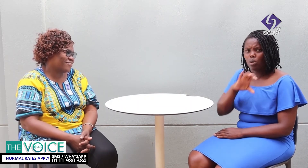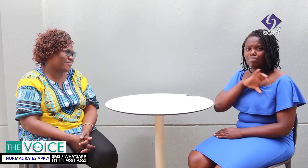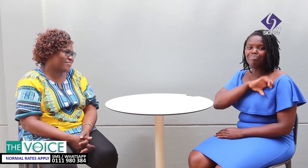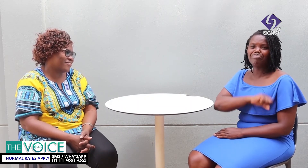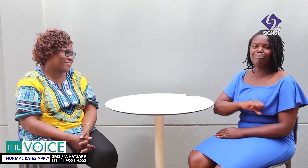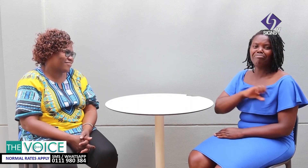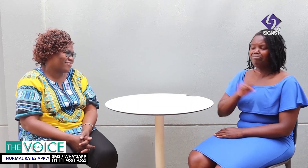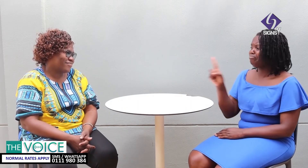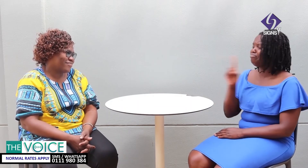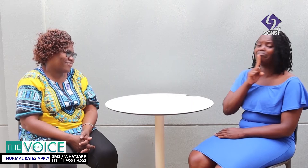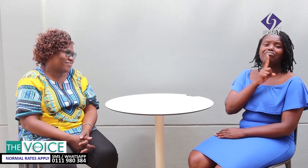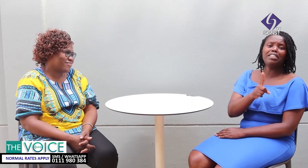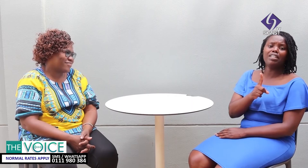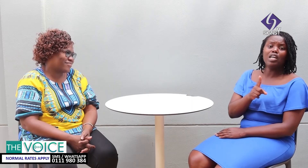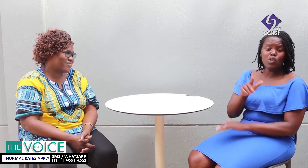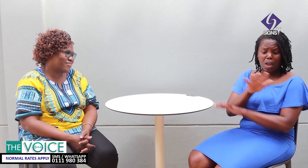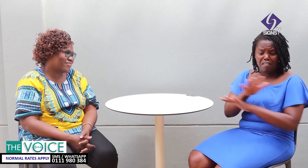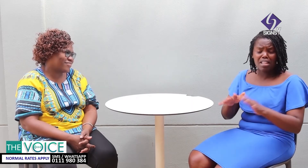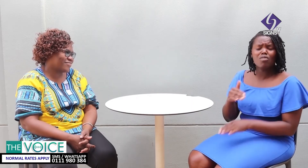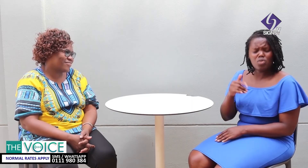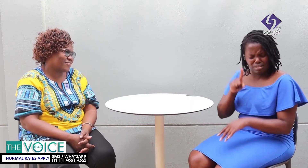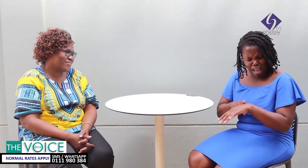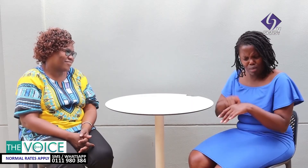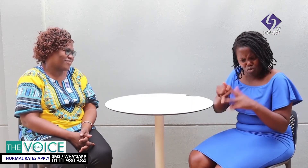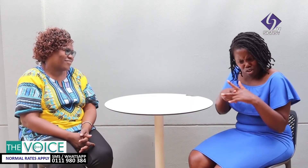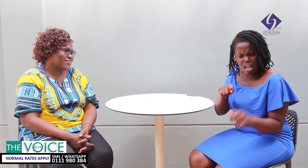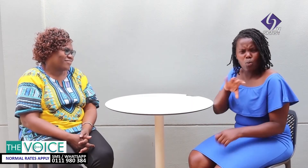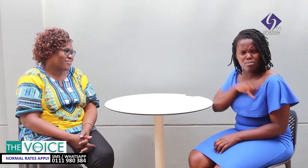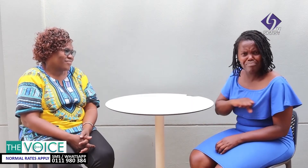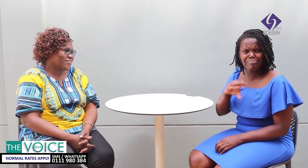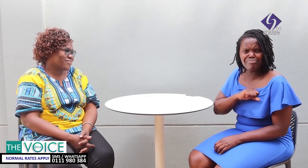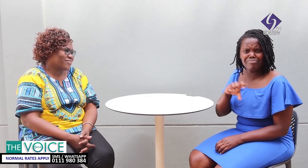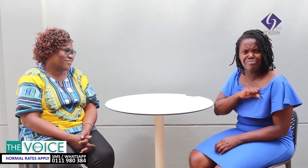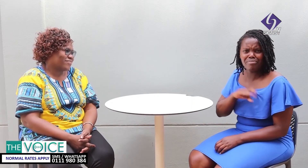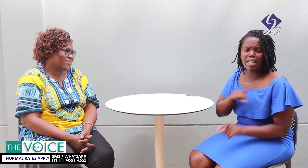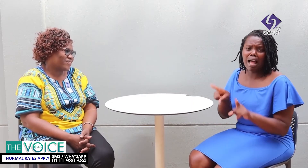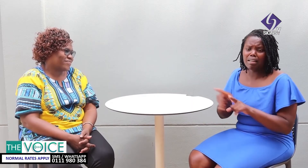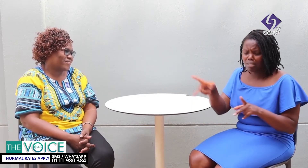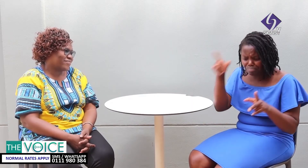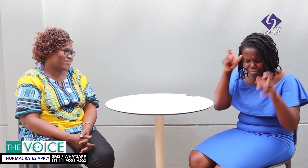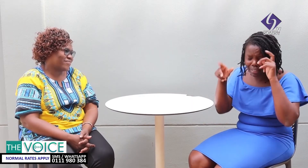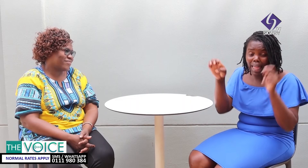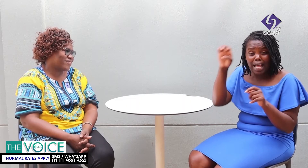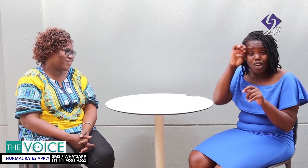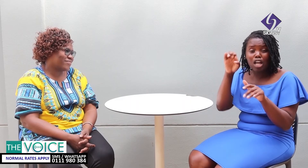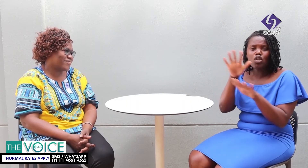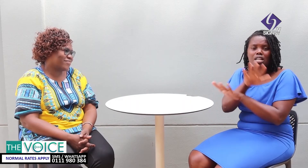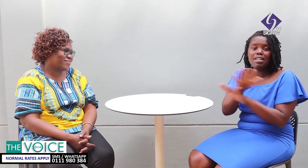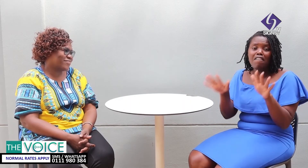said, everything has its own time. Be patient with your education and everything else.